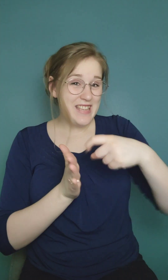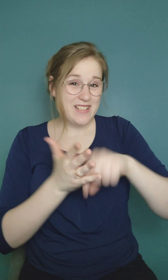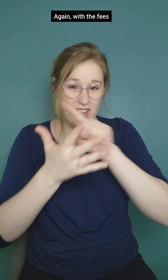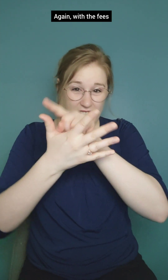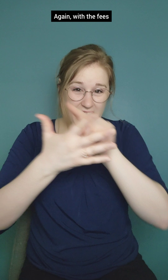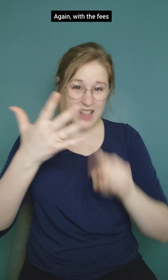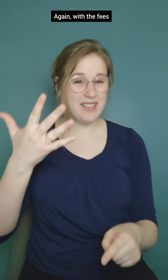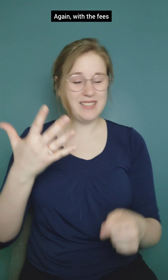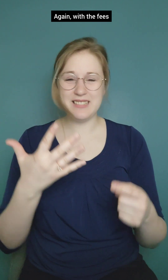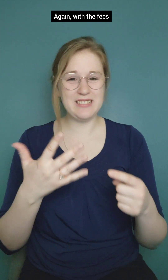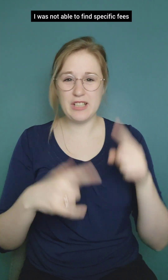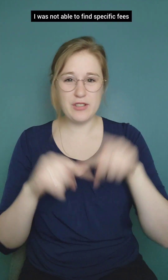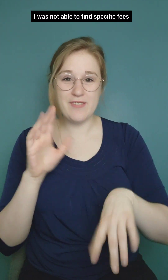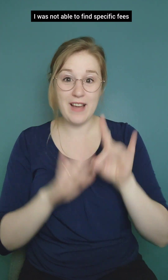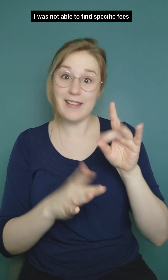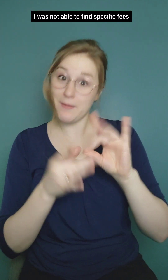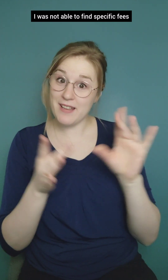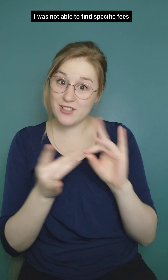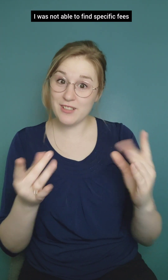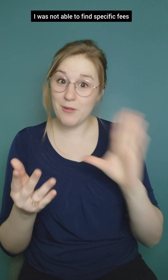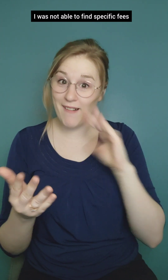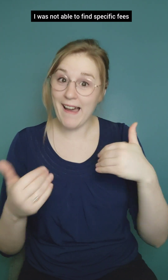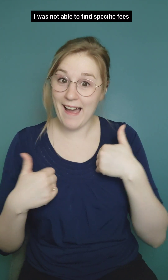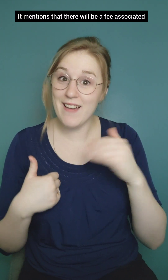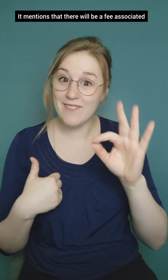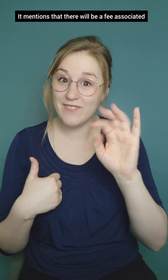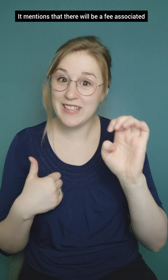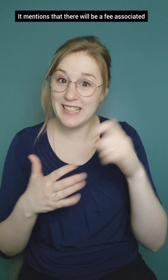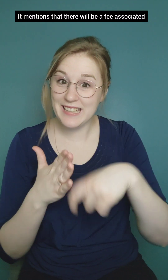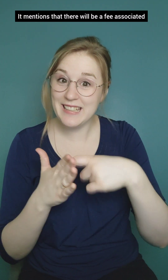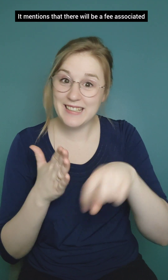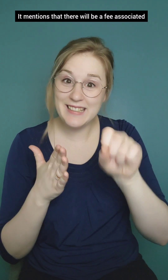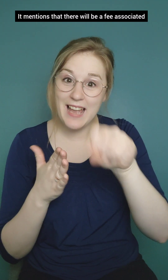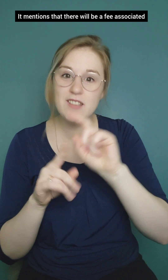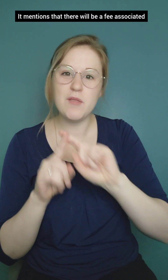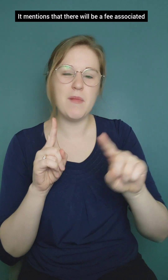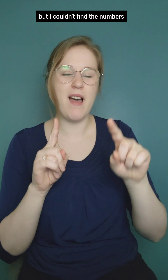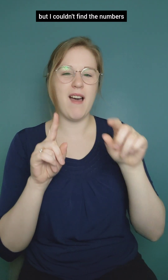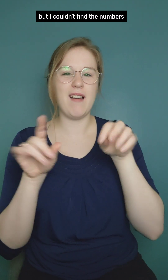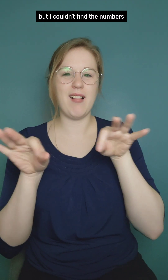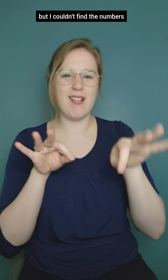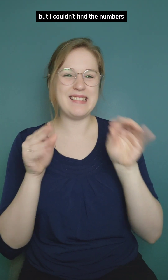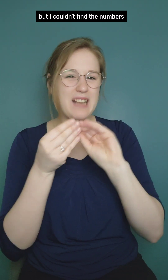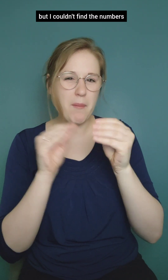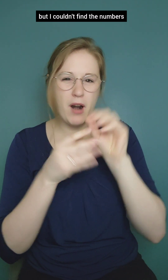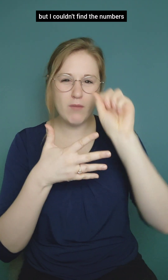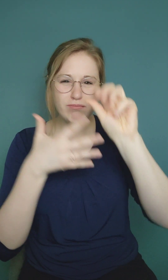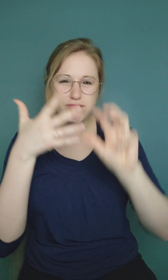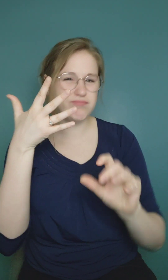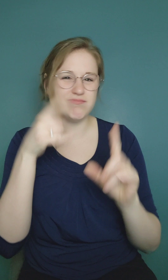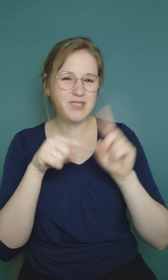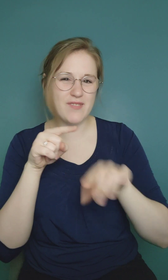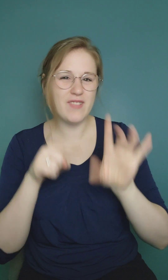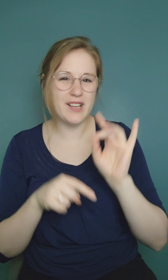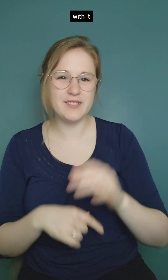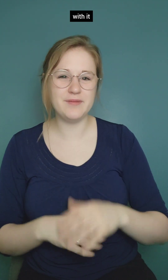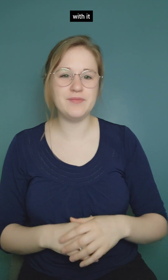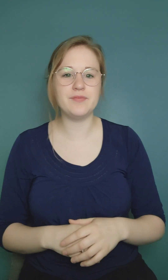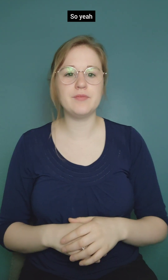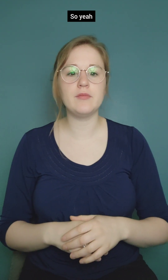Again, with the fees, I was not able to find specific fees. It mentions that there will be a fee associated, but I couldn't find the numbers with it. So,